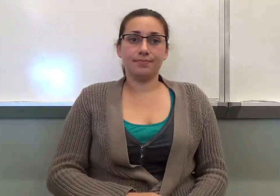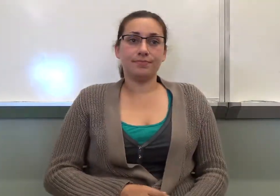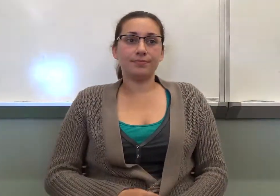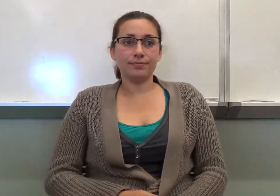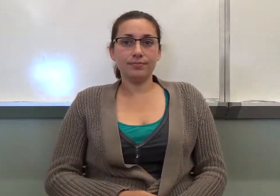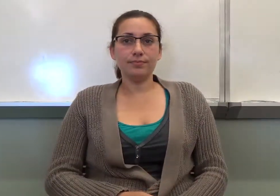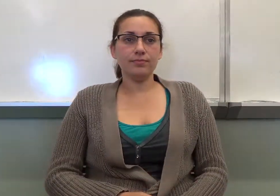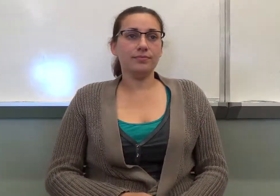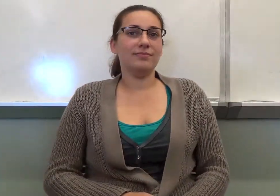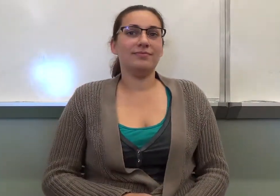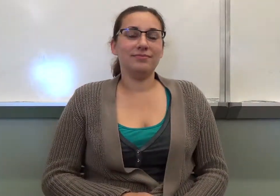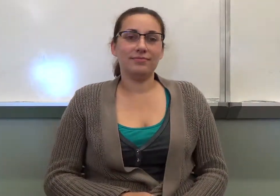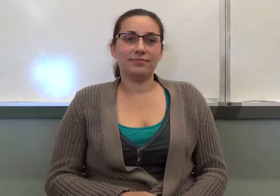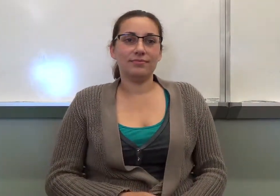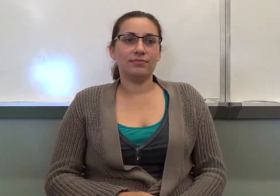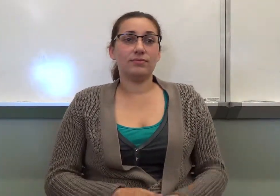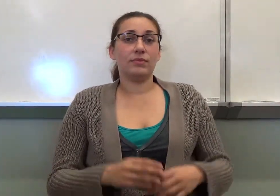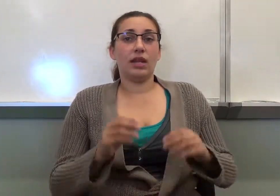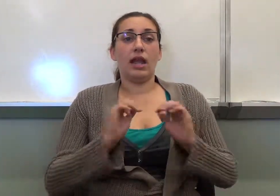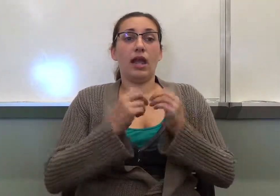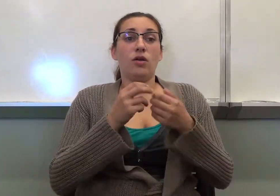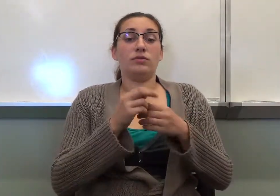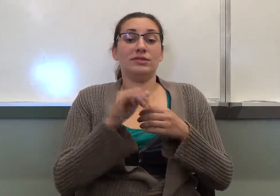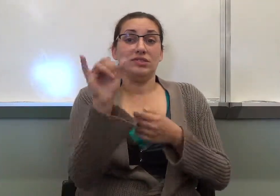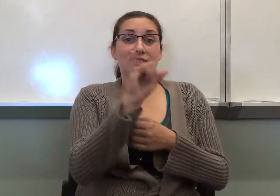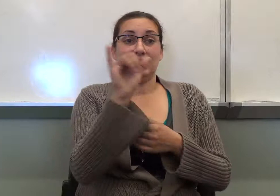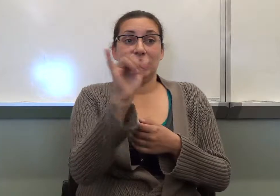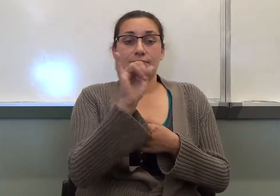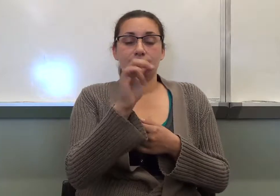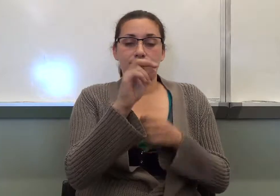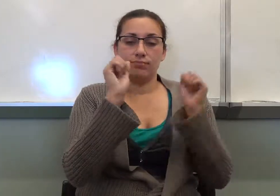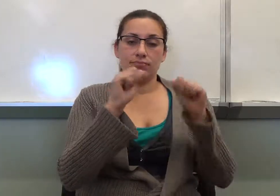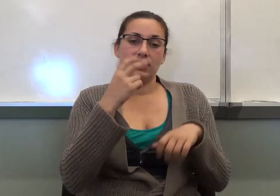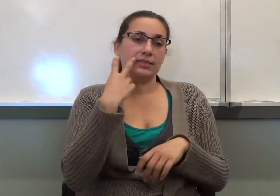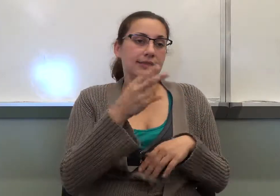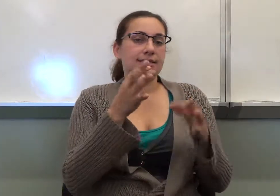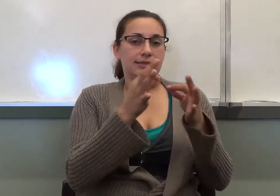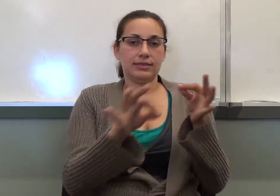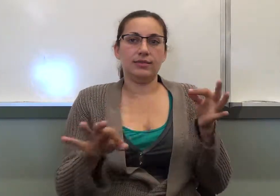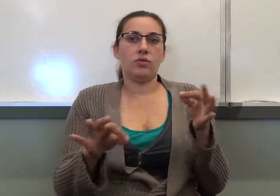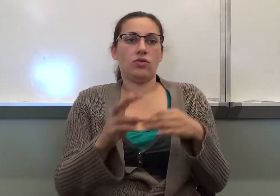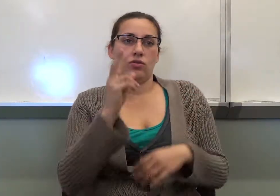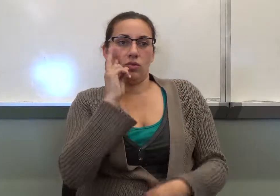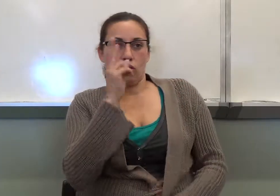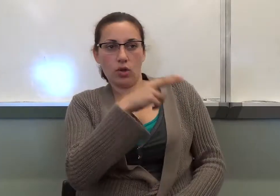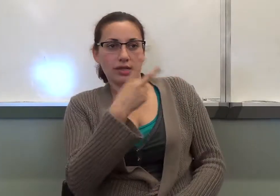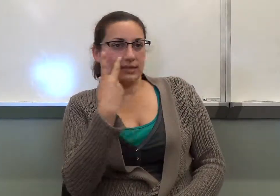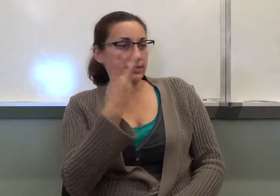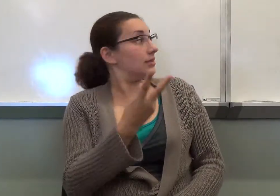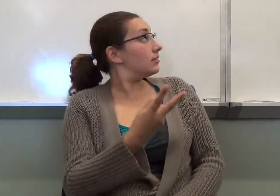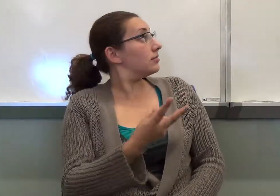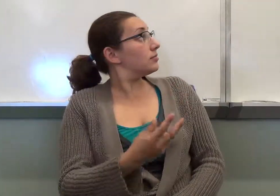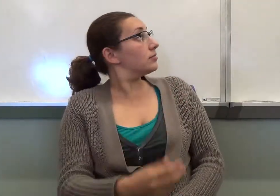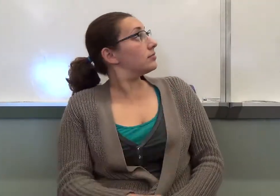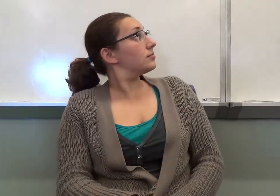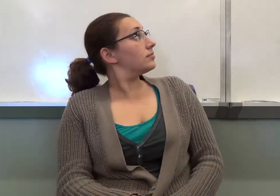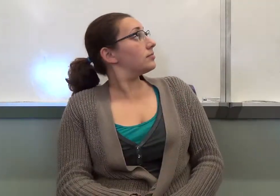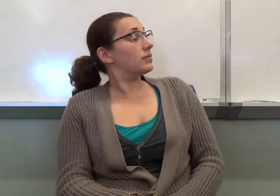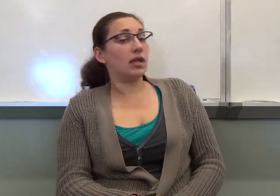The relationship between the two is very simple. You can look at it and see what it is. This half of the diameter has got to be a radius,